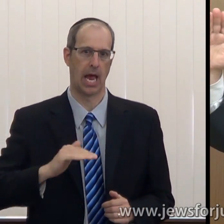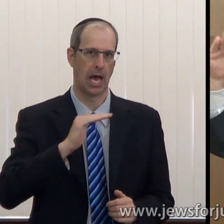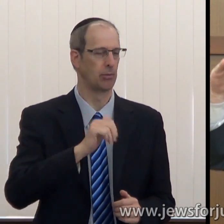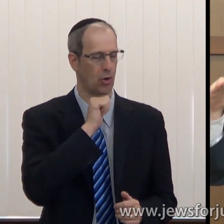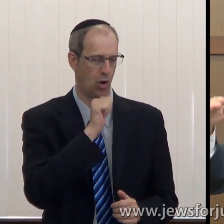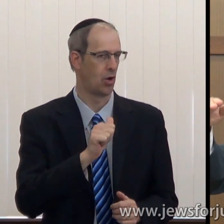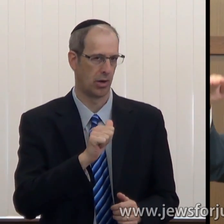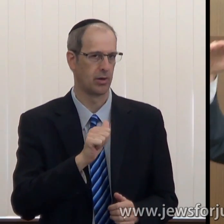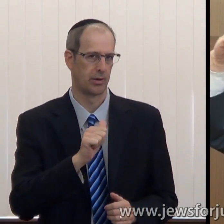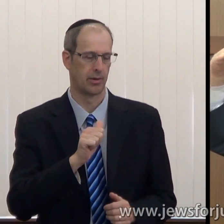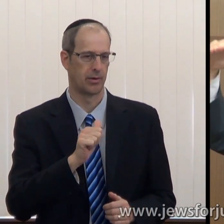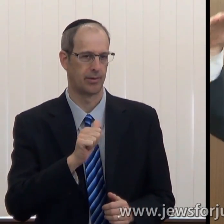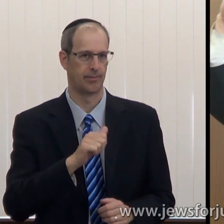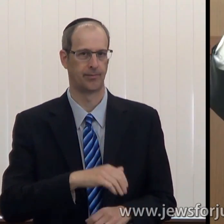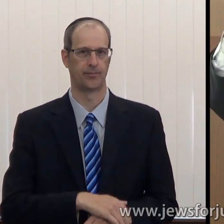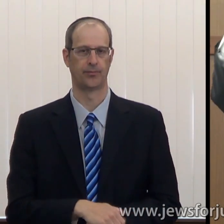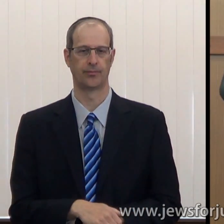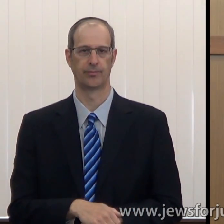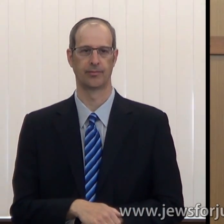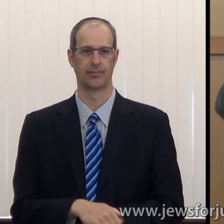altar, not by steps.